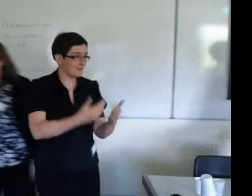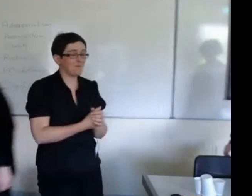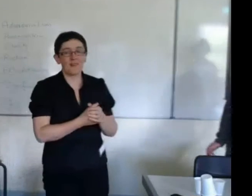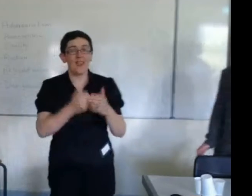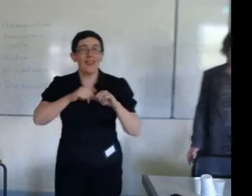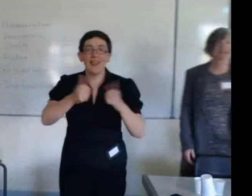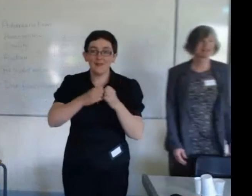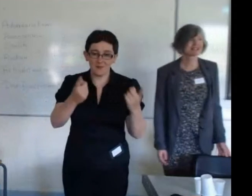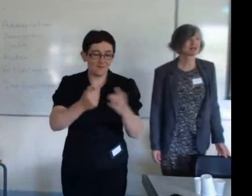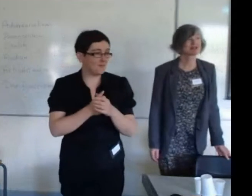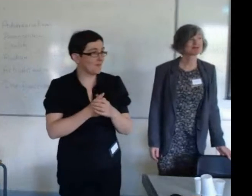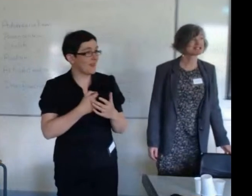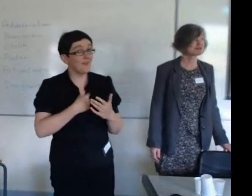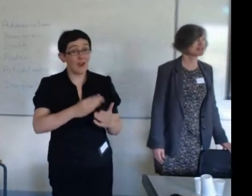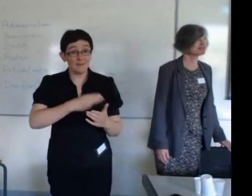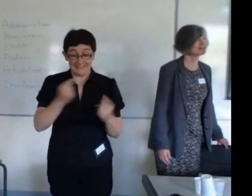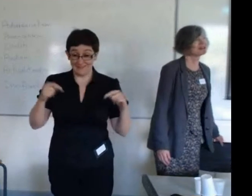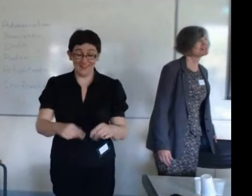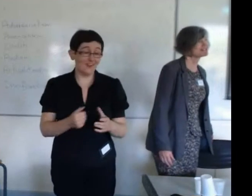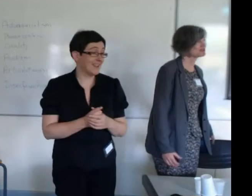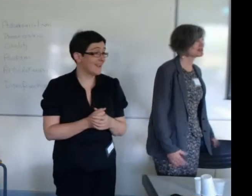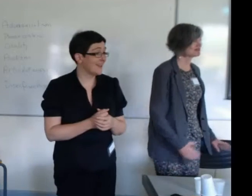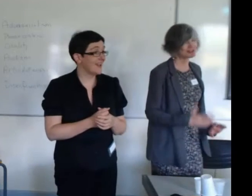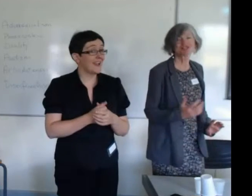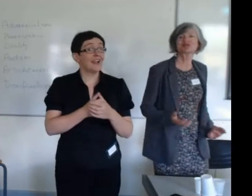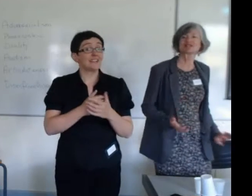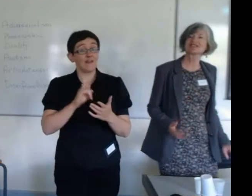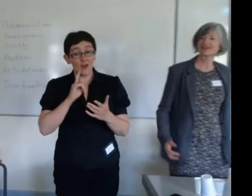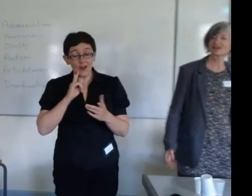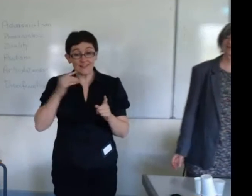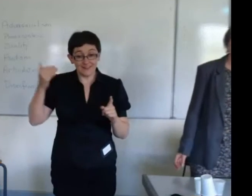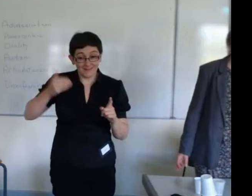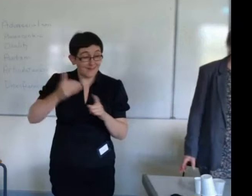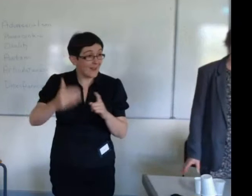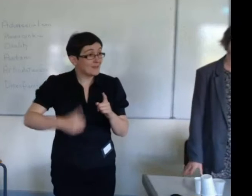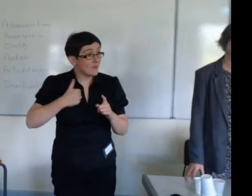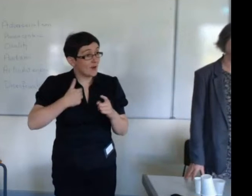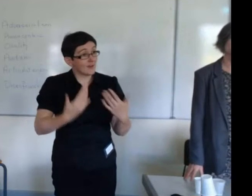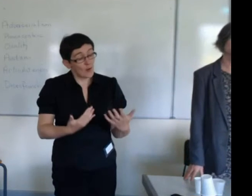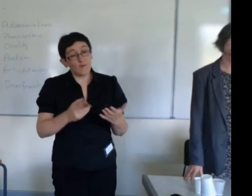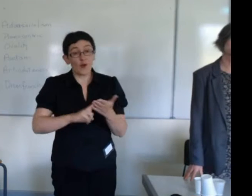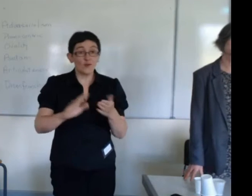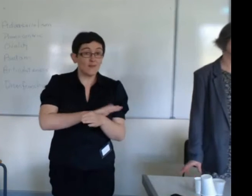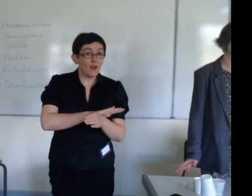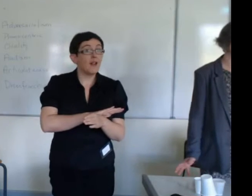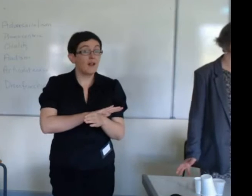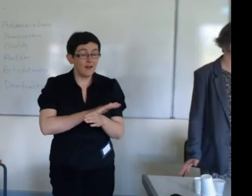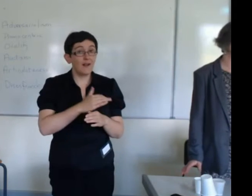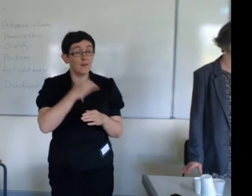Hi everybody, and I'm very pleased to be here and to have heard what I heard this morning. I think it's really useful because, like everybody else, we're all